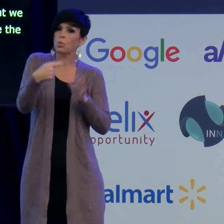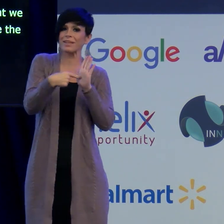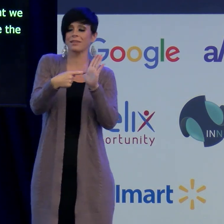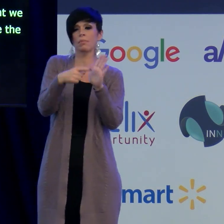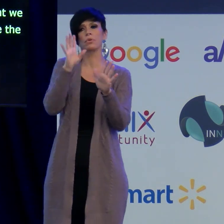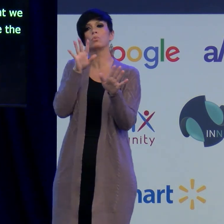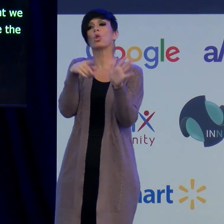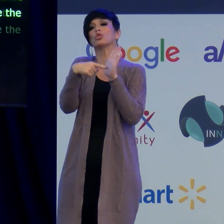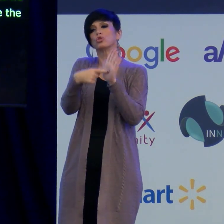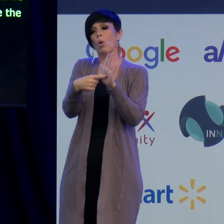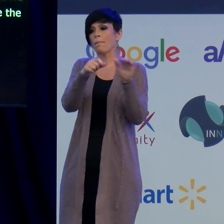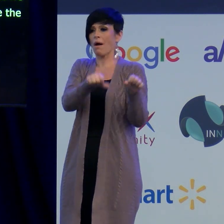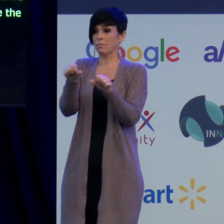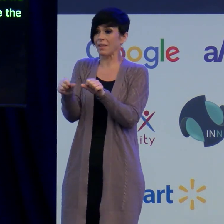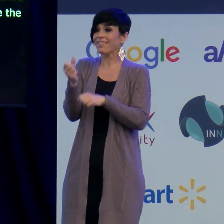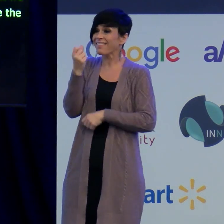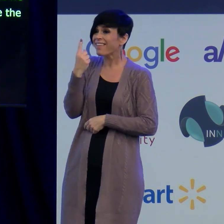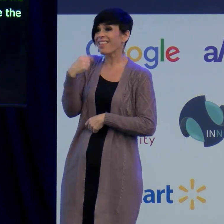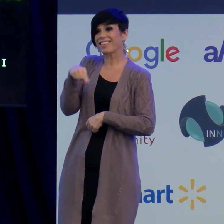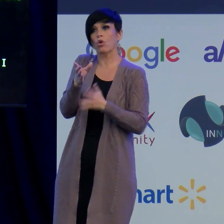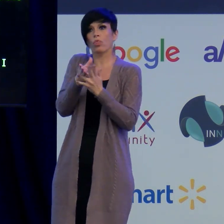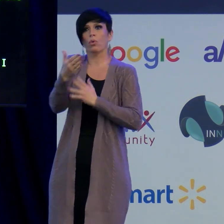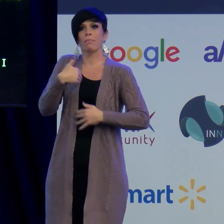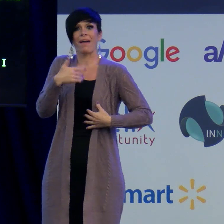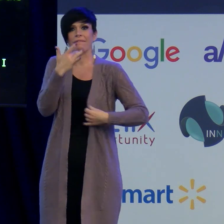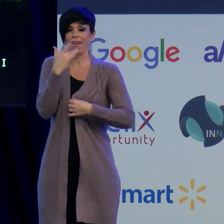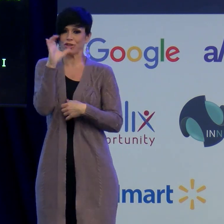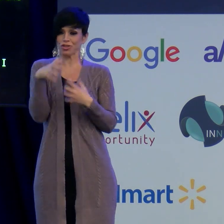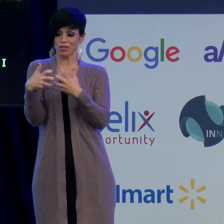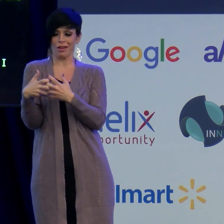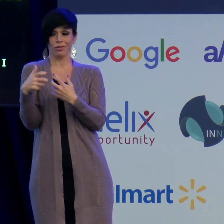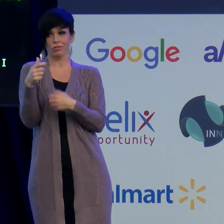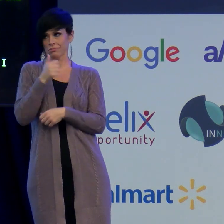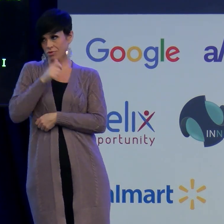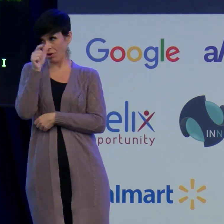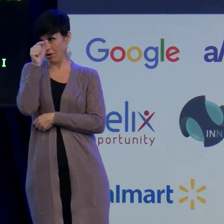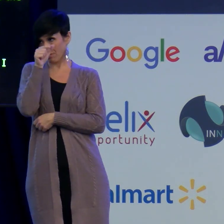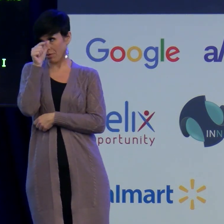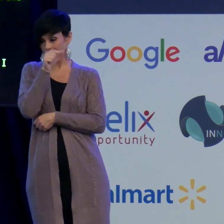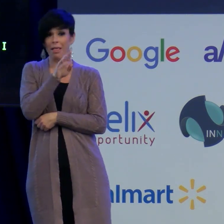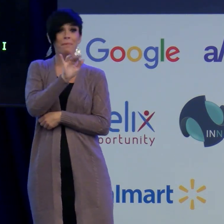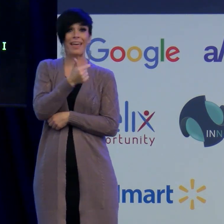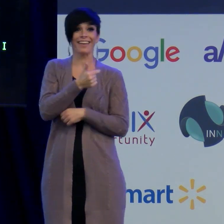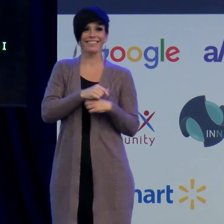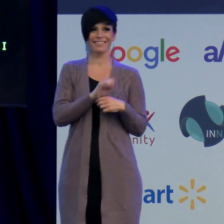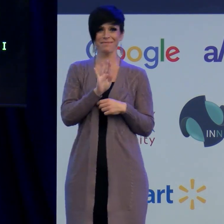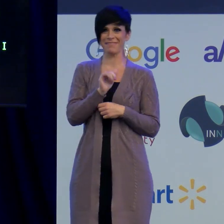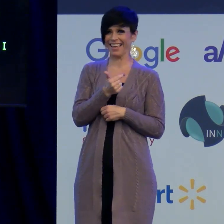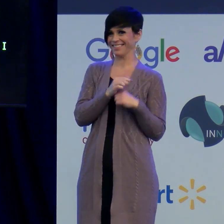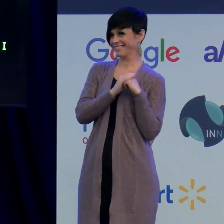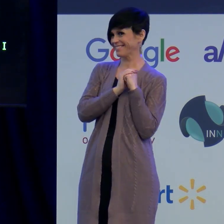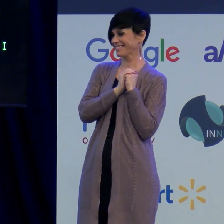the possibilities. These are through my favorite search engine, sorry, Google, Bing.